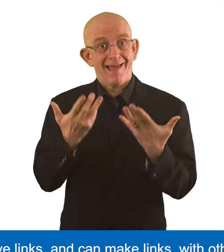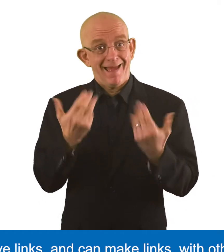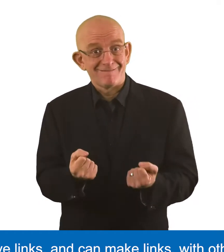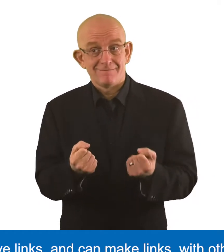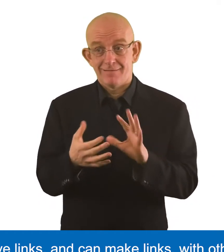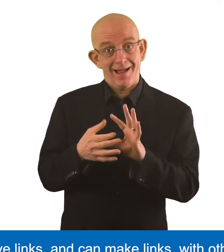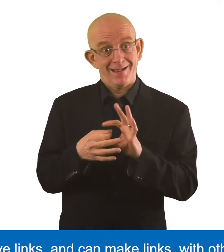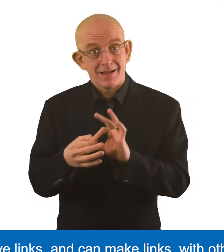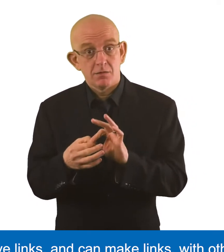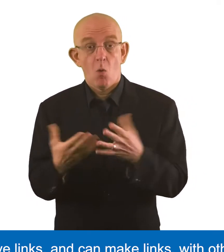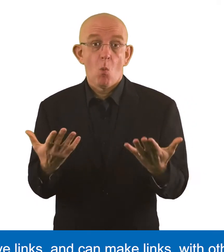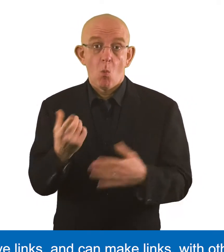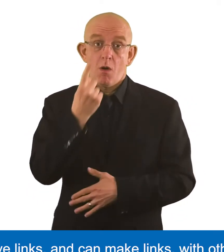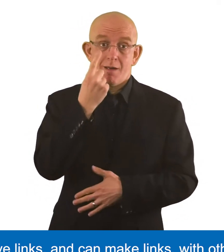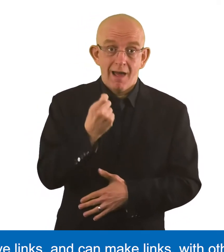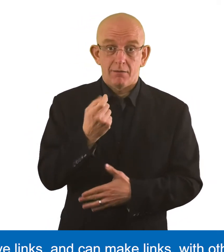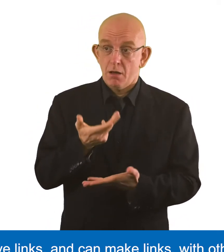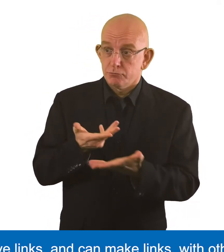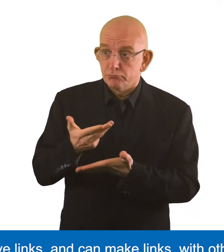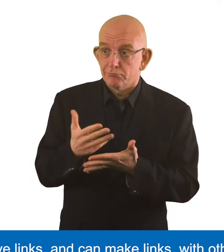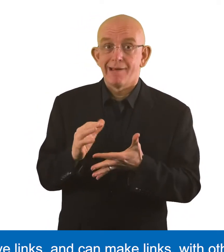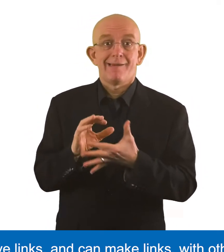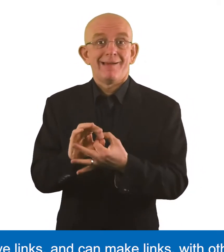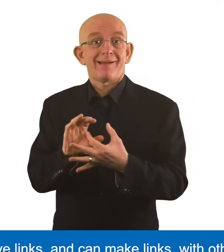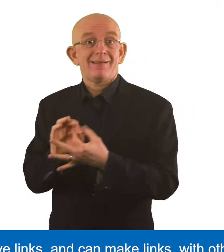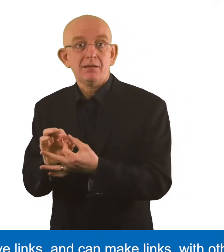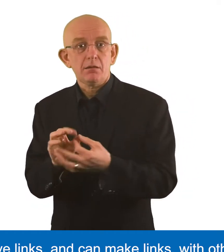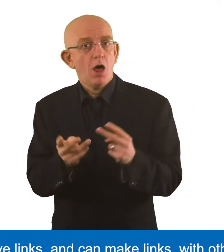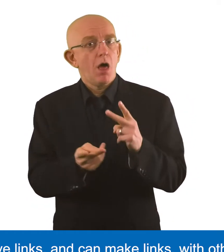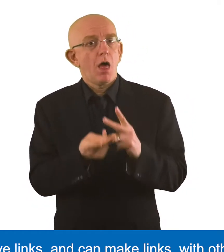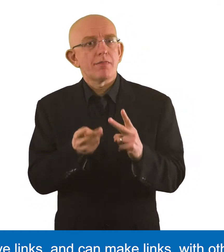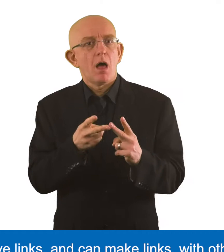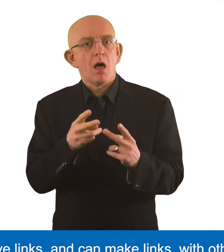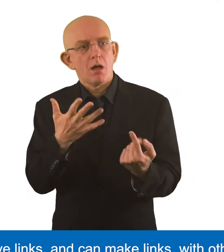They will have links and can make links with other local organisations in their region